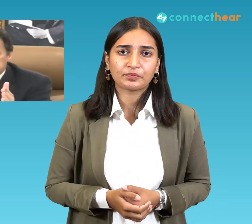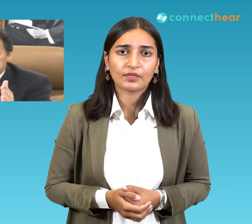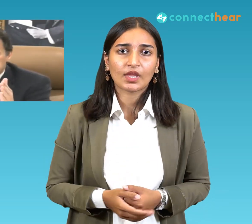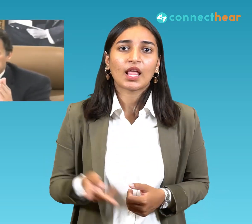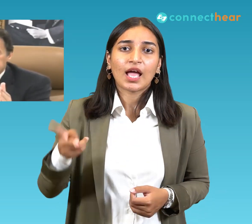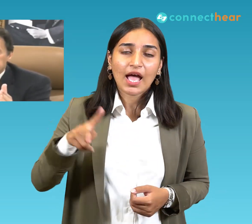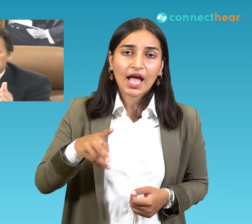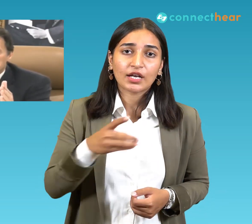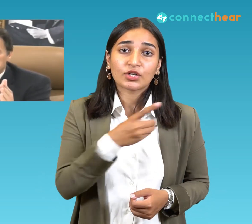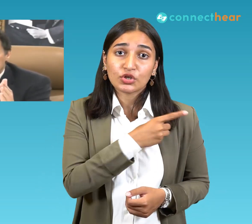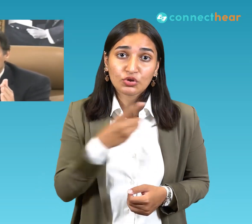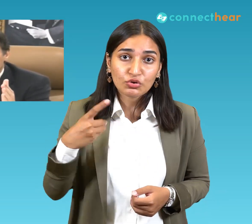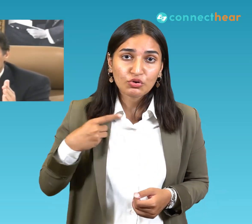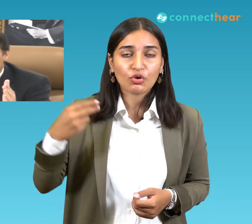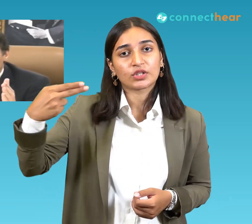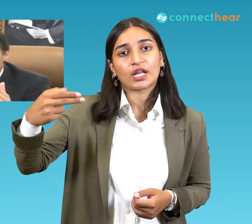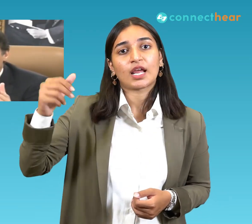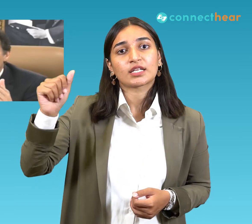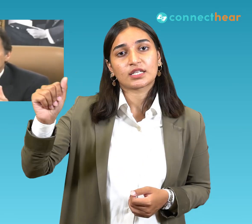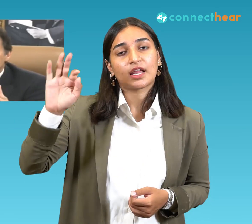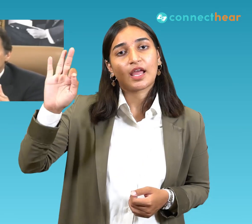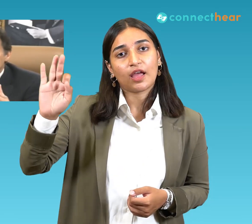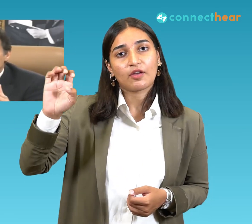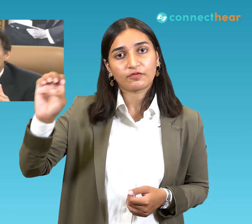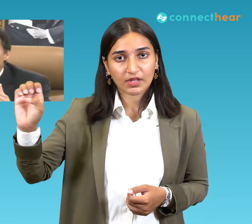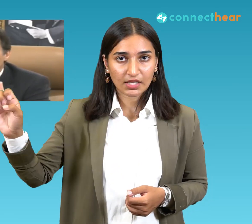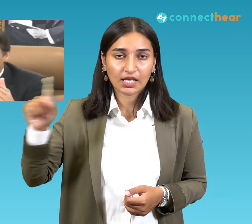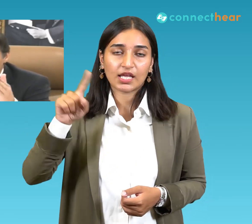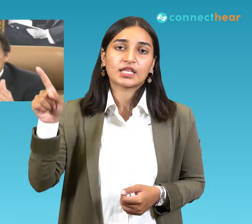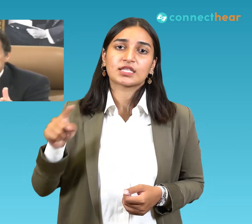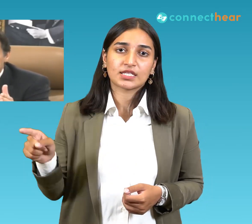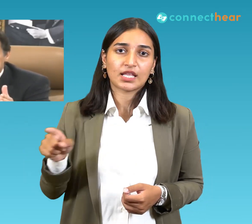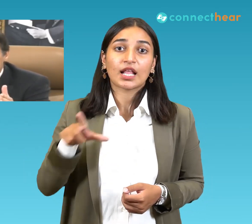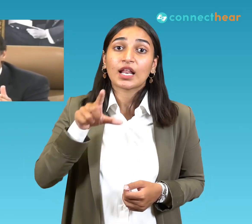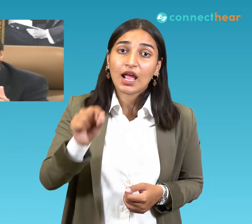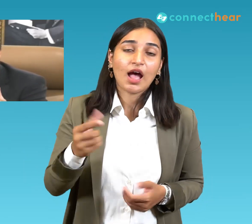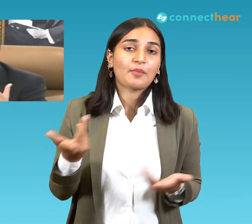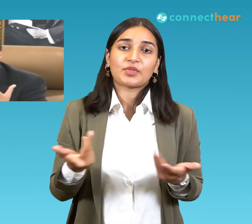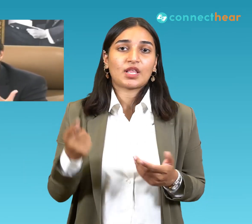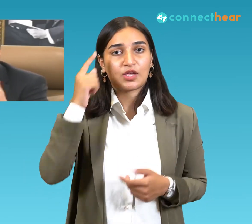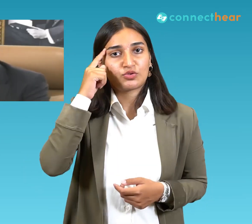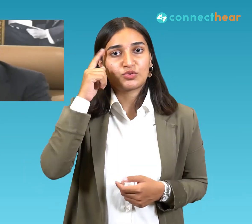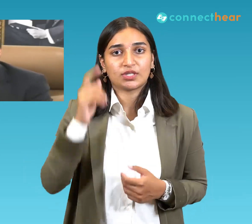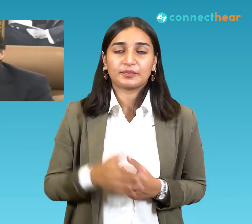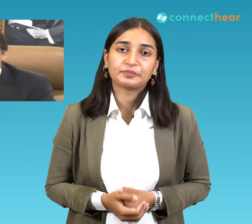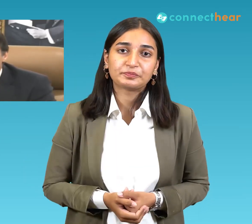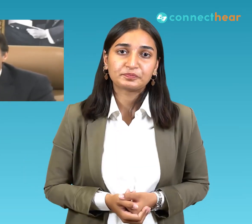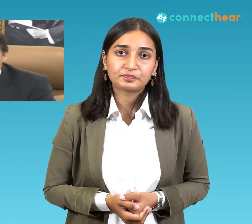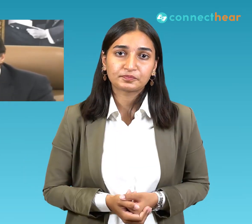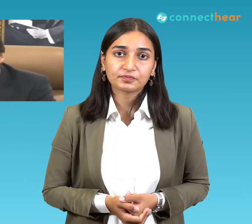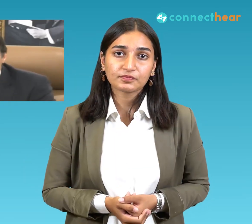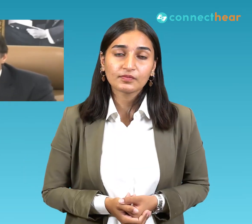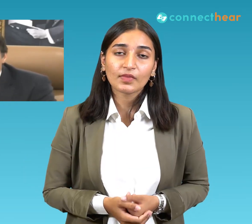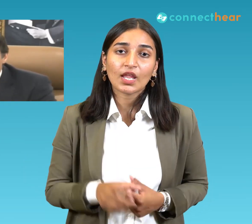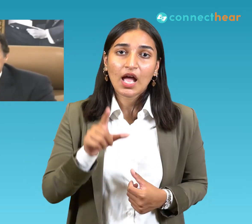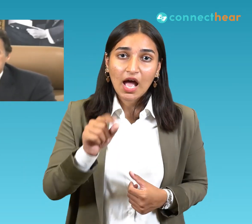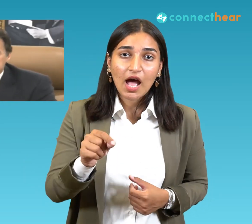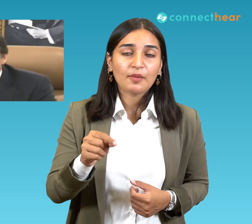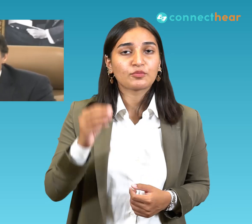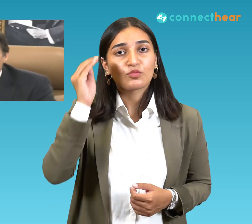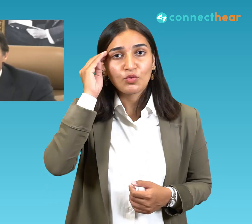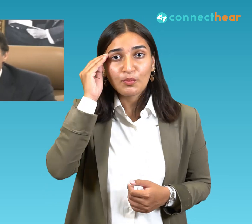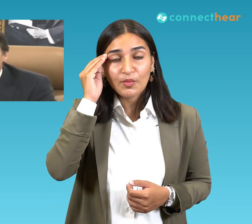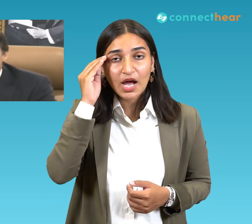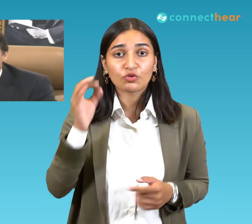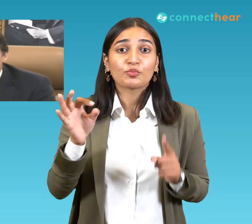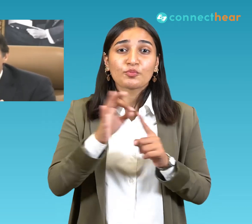the committee which looks at food inflation on a weekly basis, he knows all about the efforts